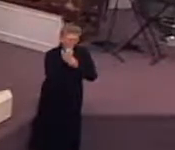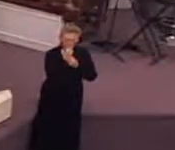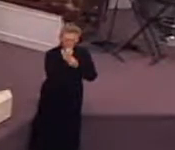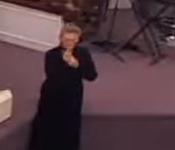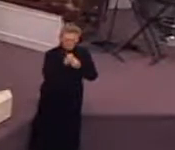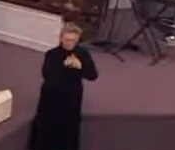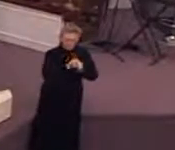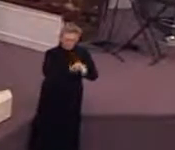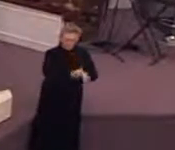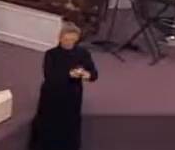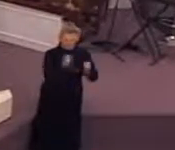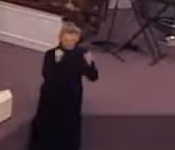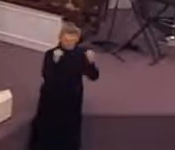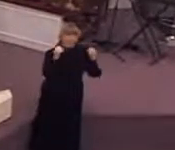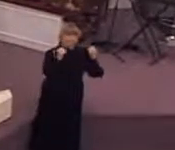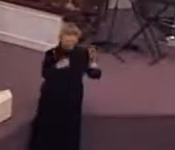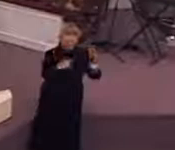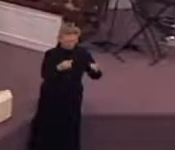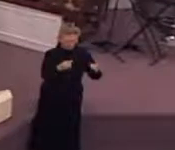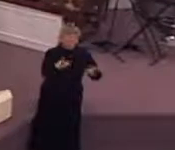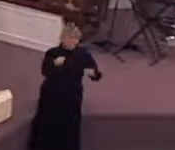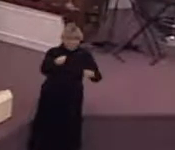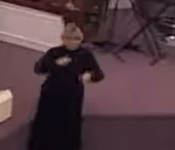that has been given to us.